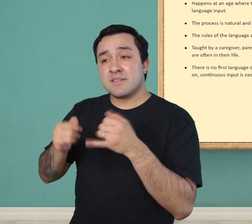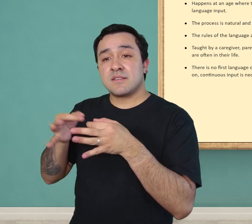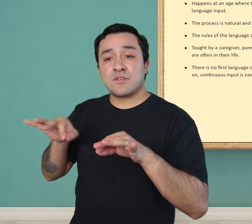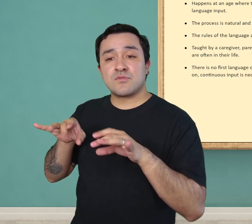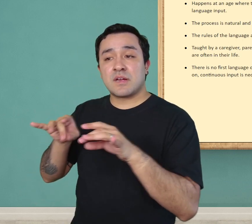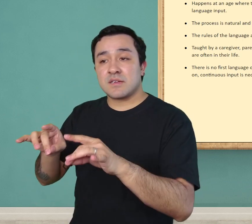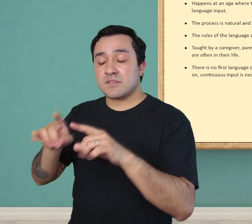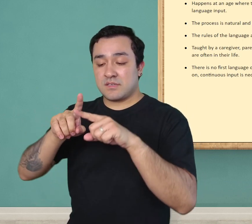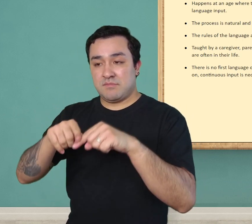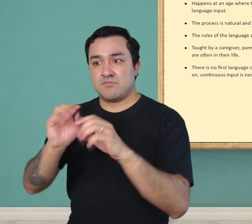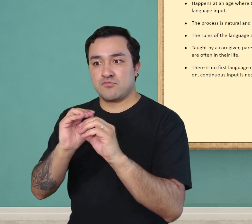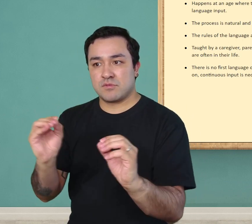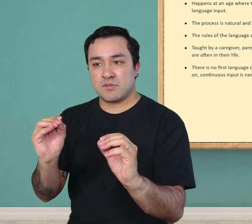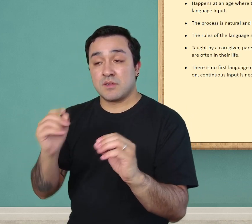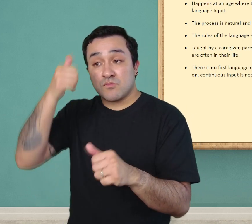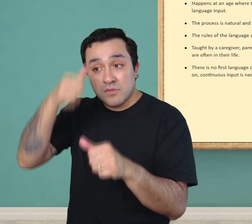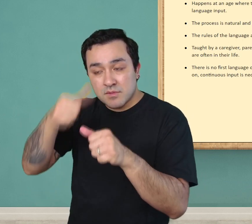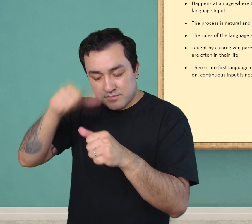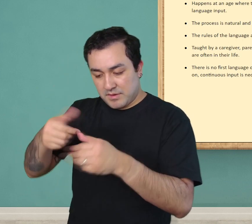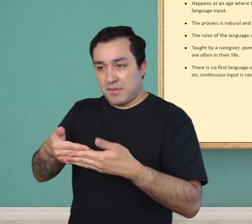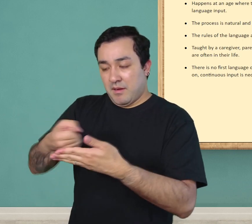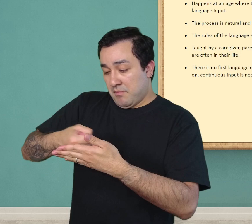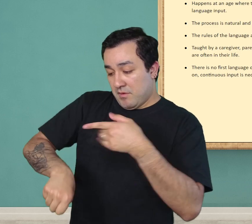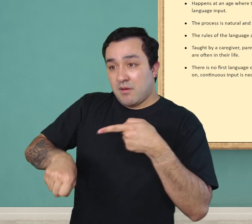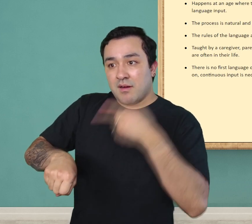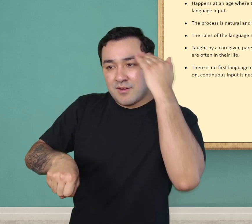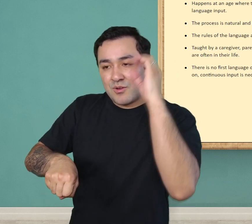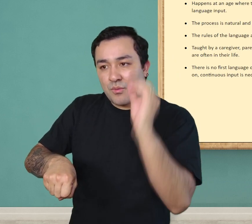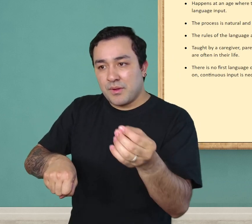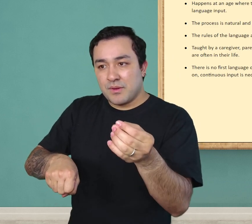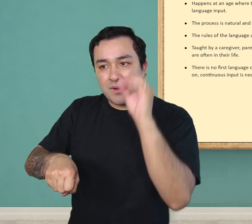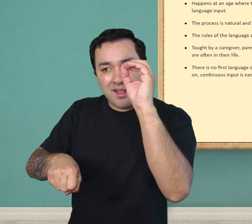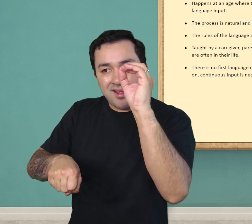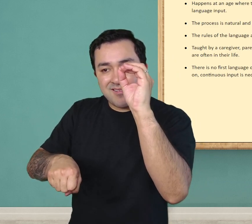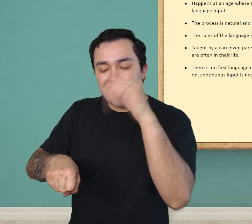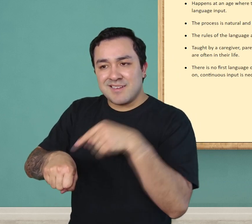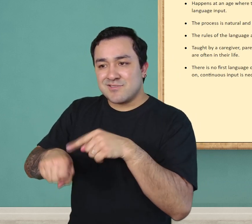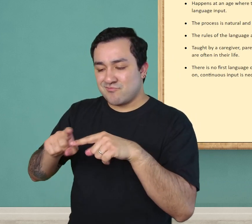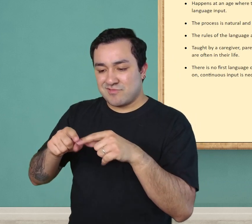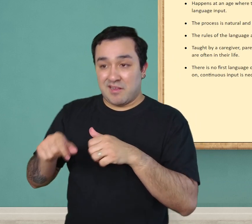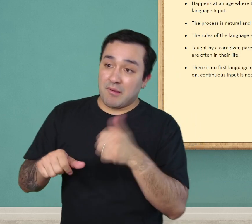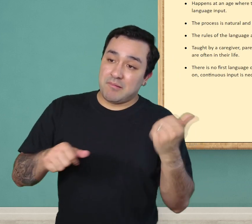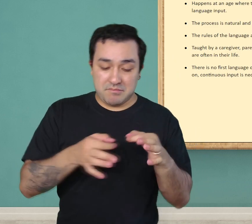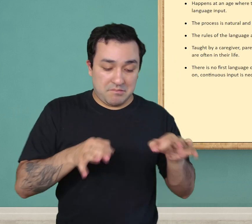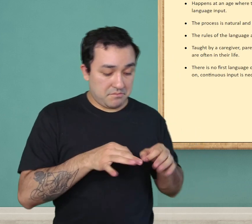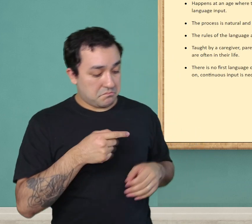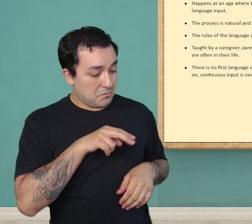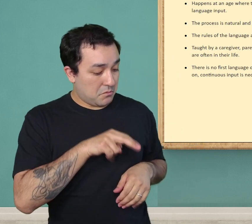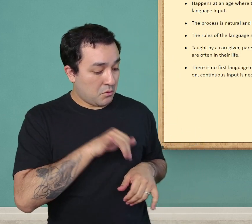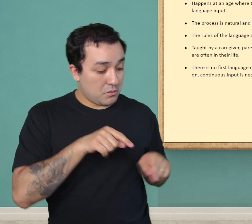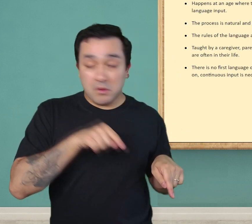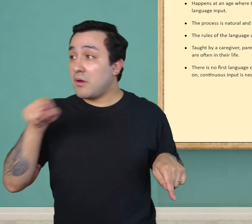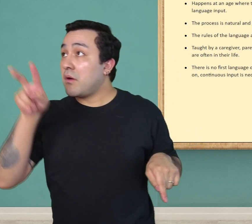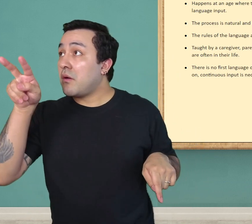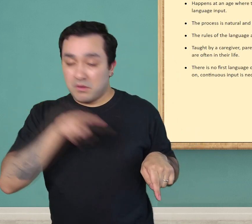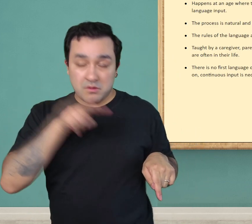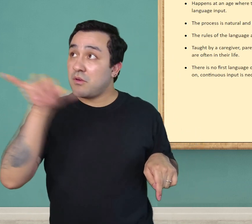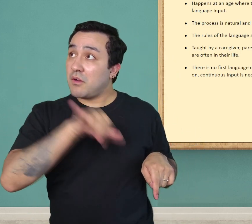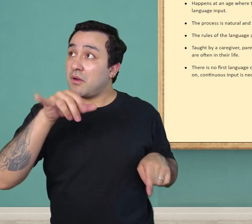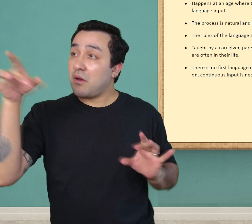language. Lastly, language acquisition has nothing to depend on. There is no first language for the infant to make